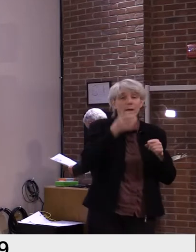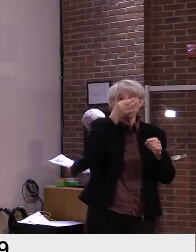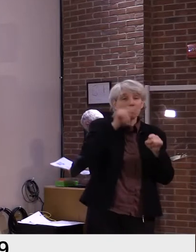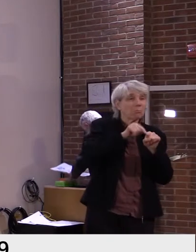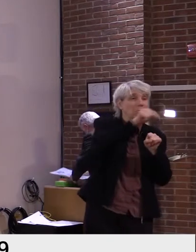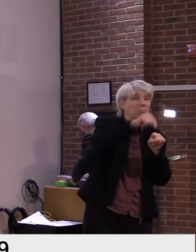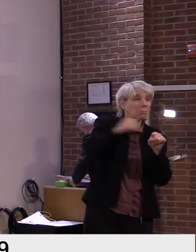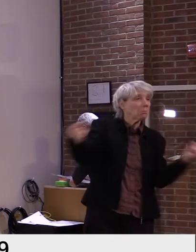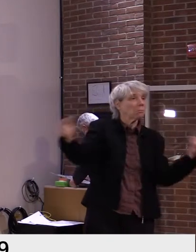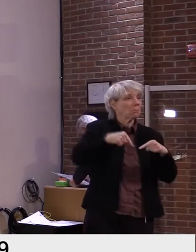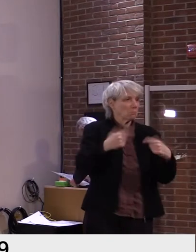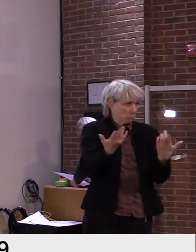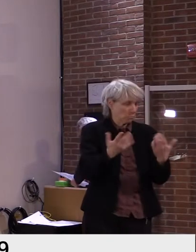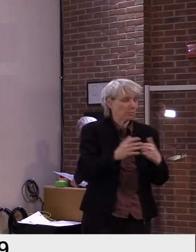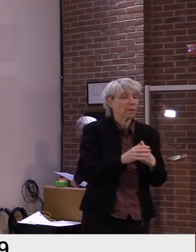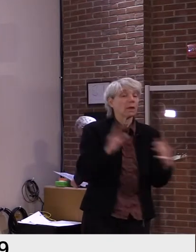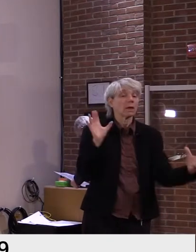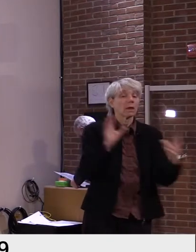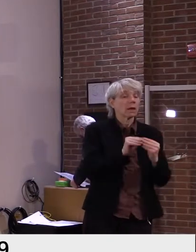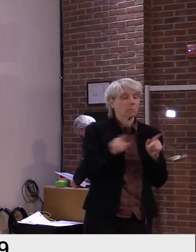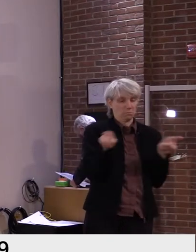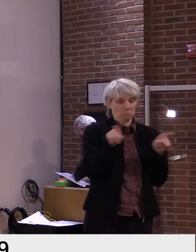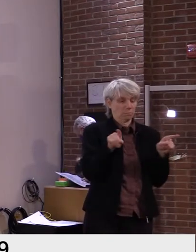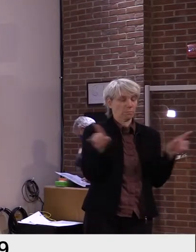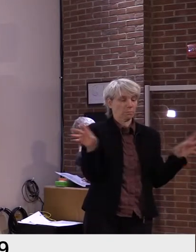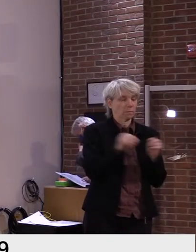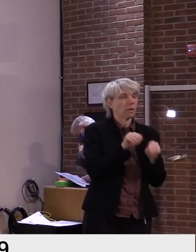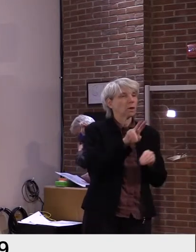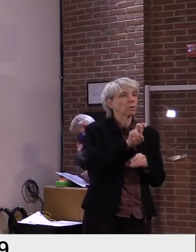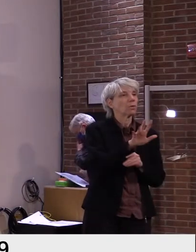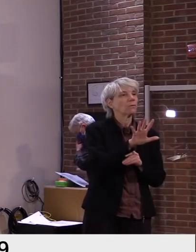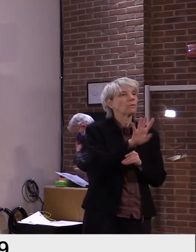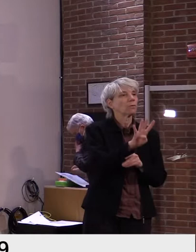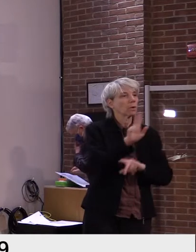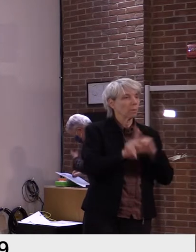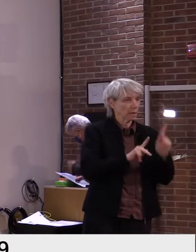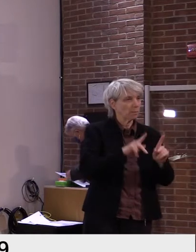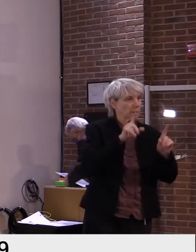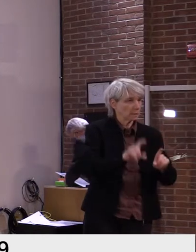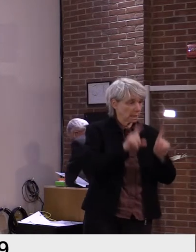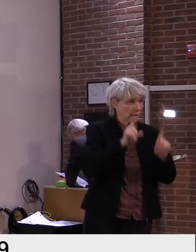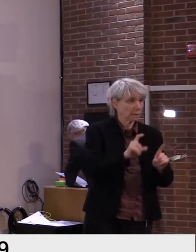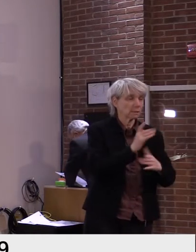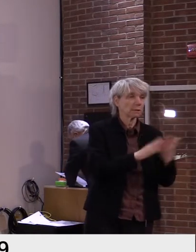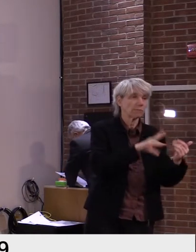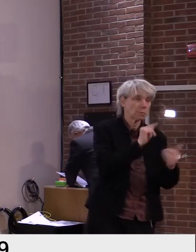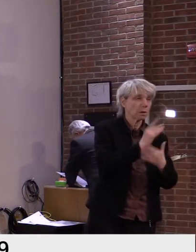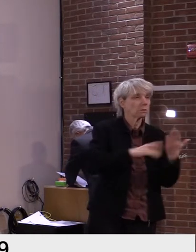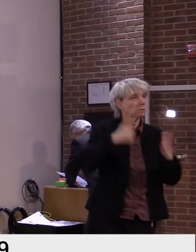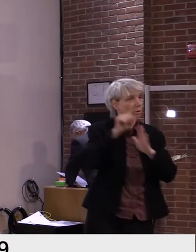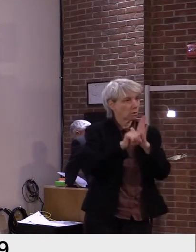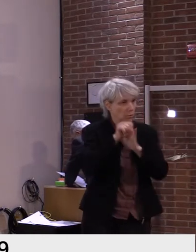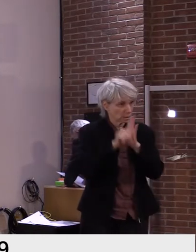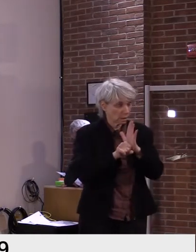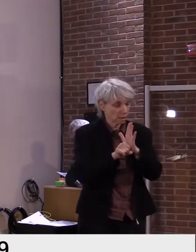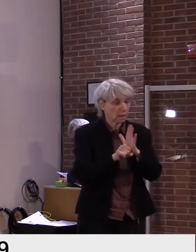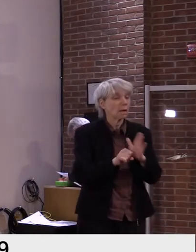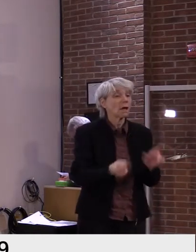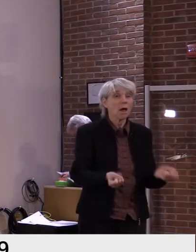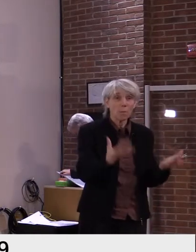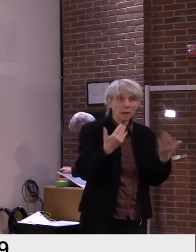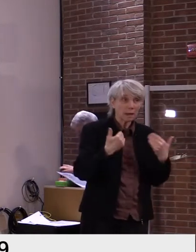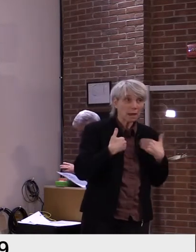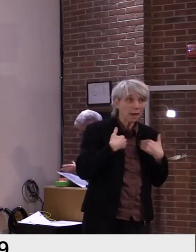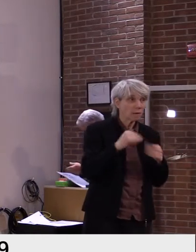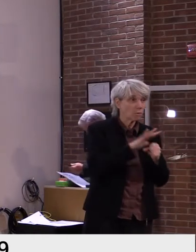people tested at both areas, from Vermont and from out of state, there were a total of 8 positives, 4 of